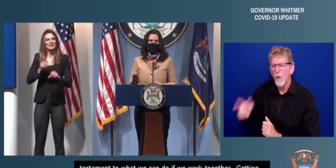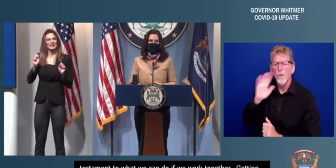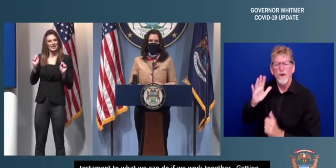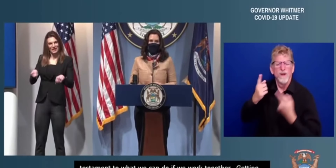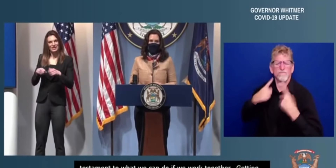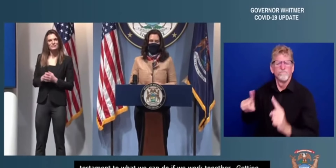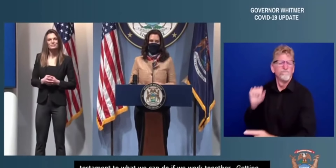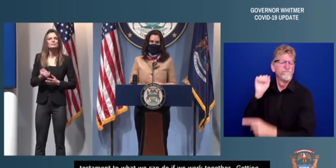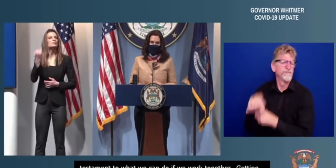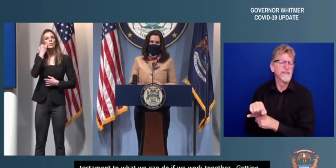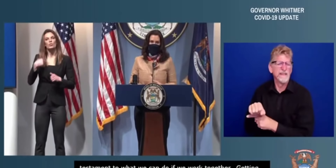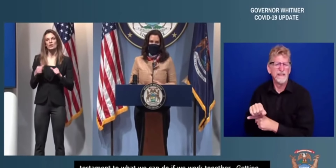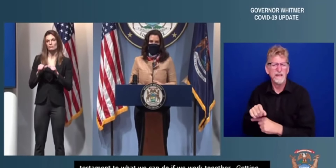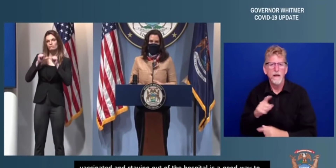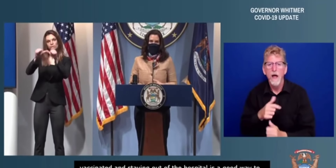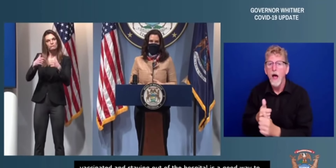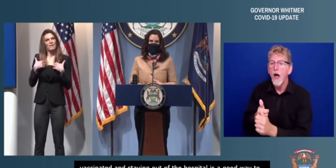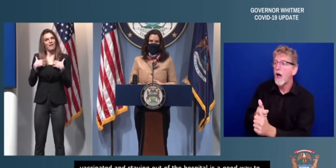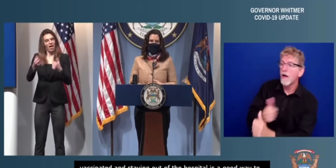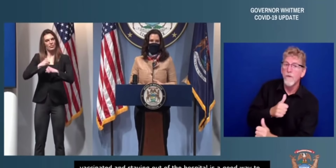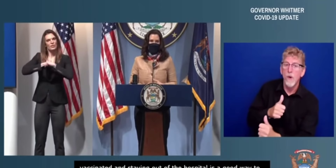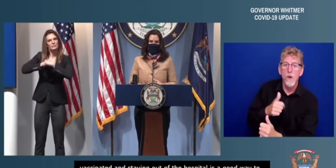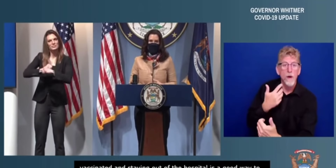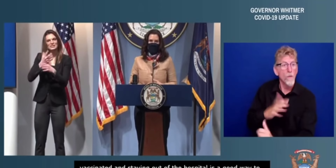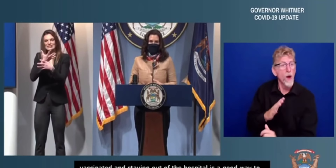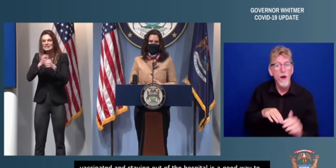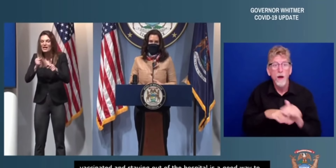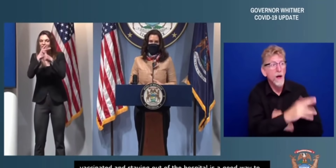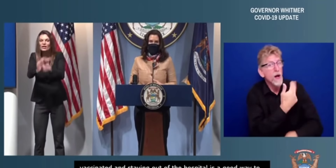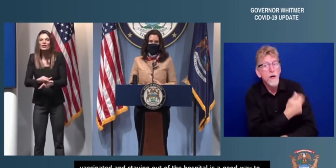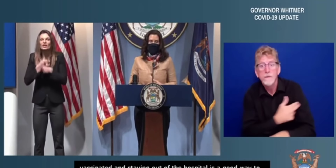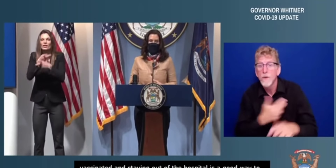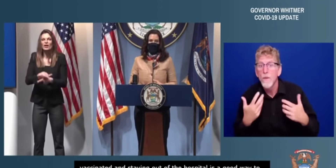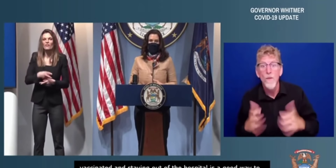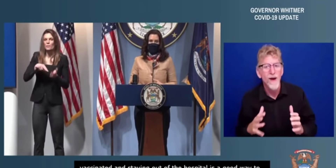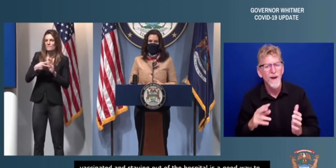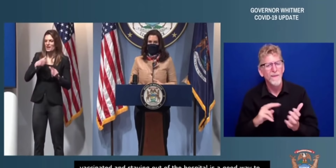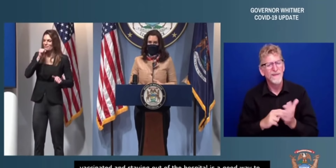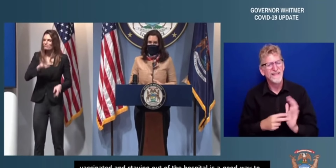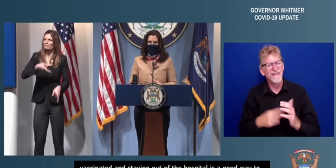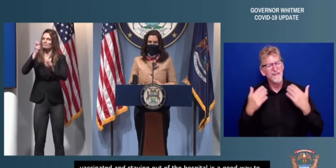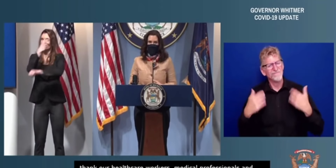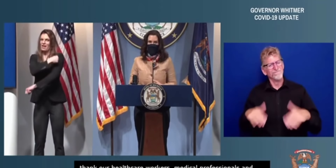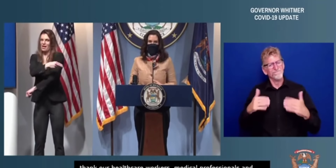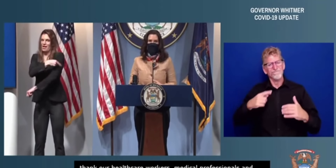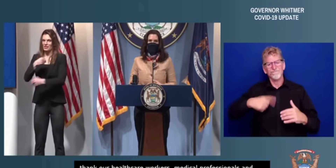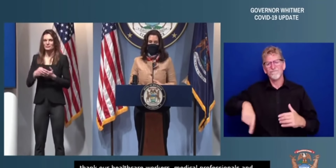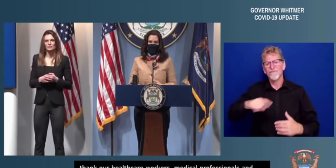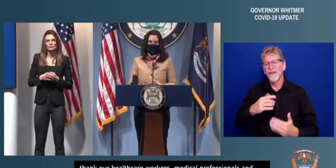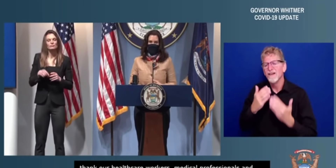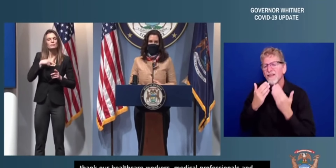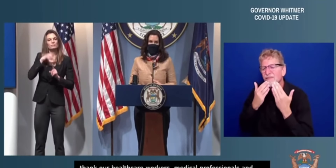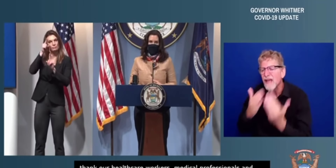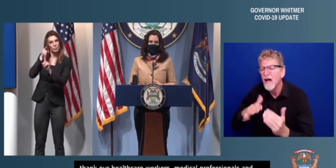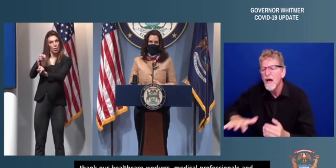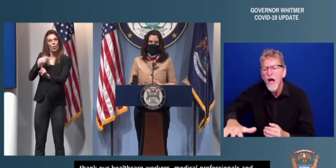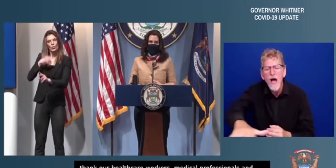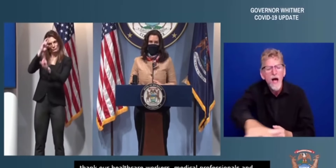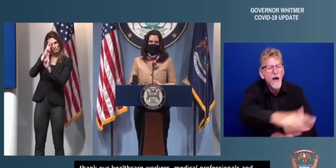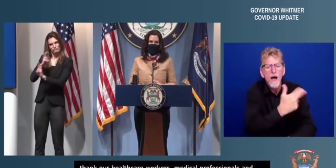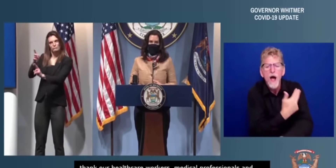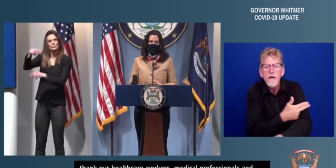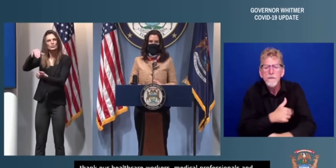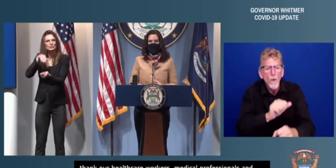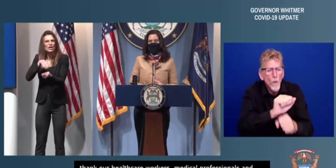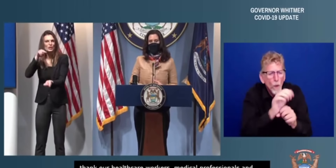healthcare workers, our medical professionals, and hospital staff for their incredible sacrifices and service over the past